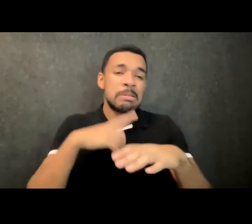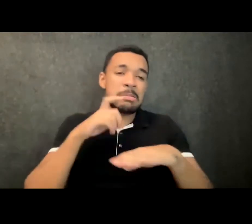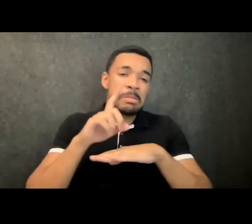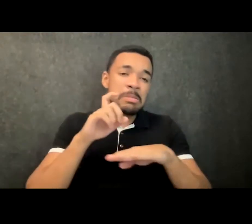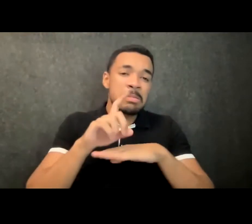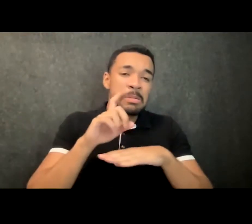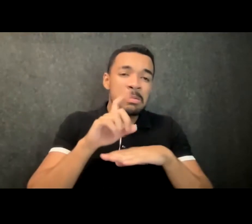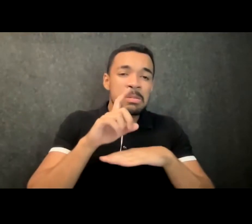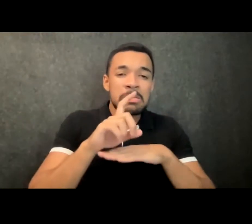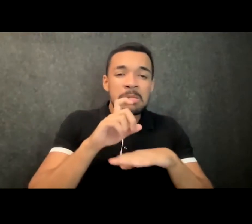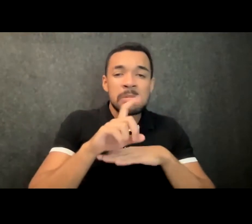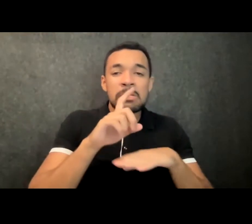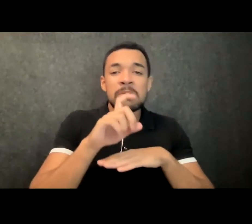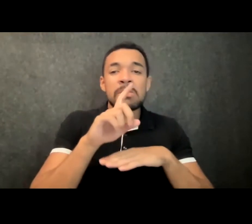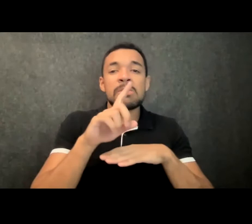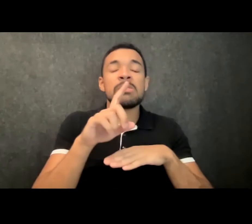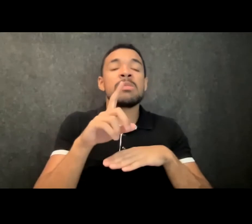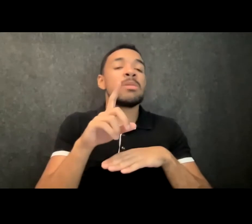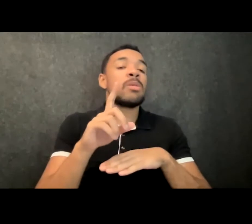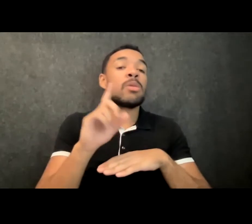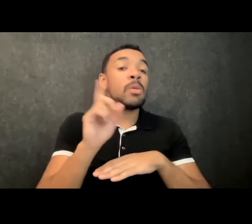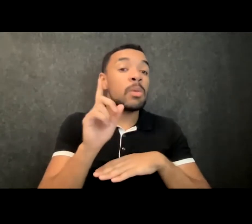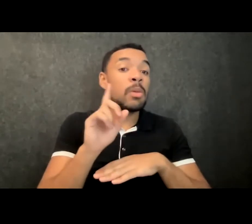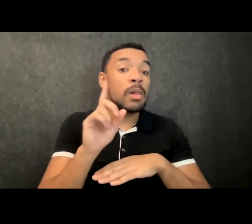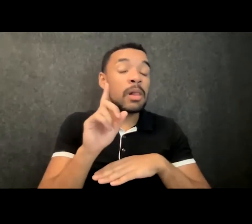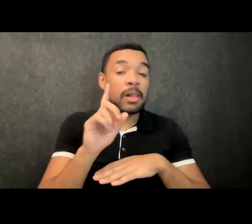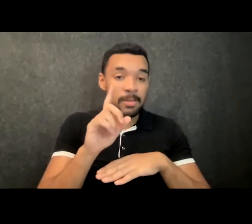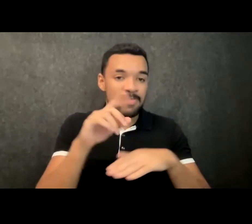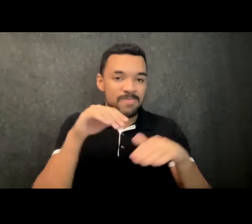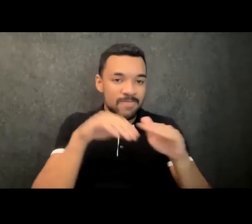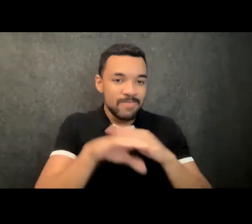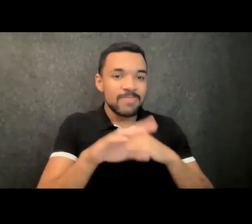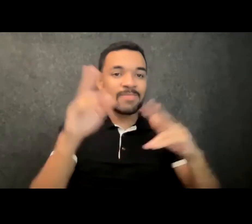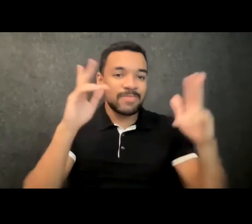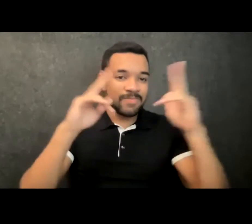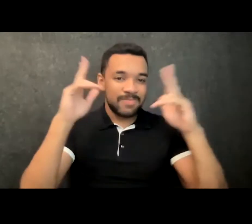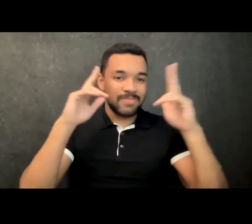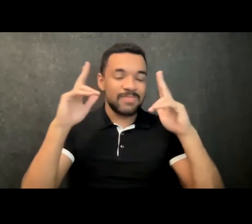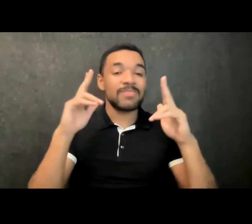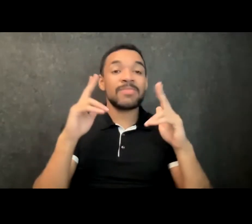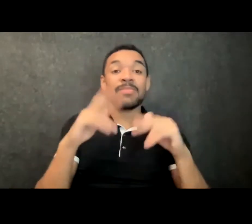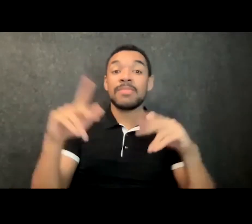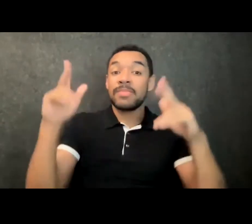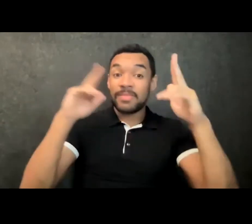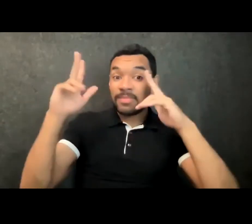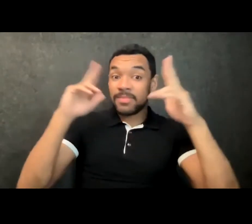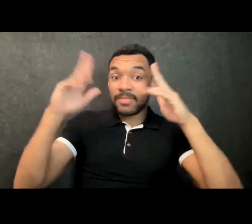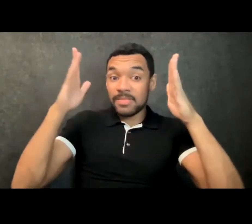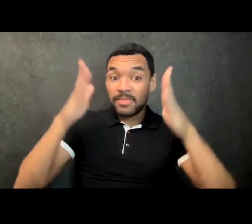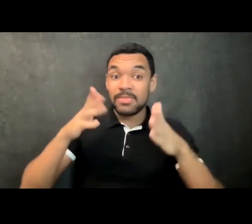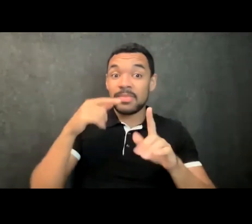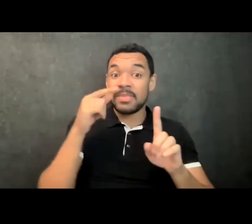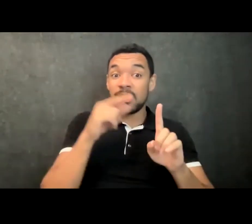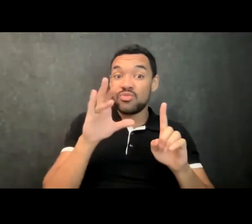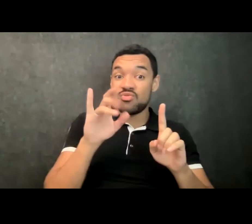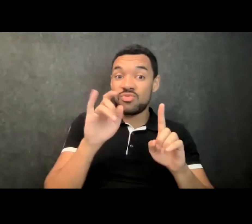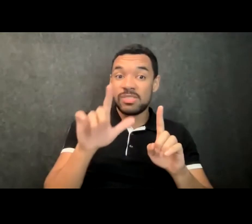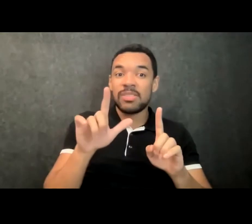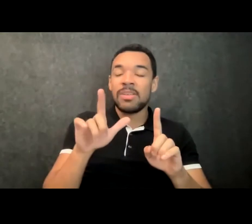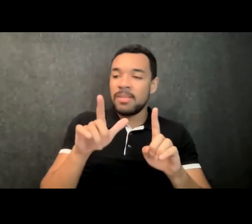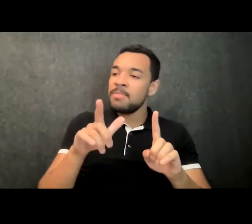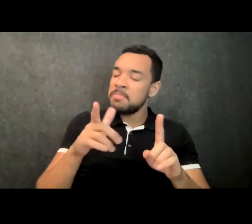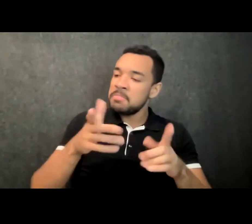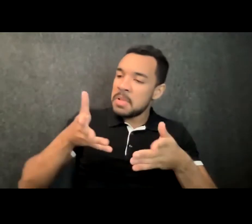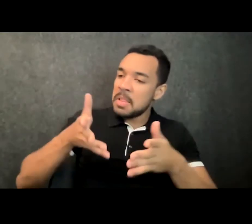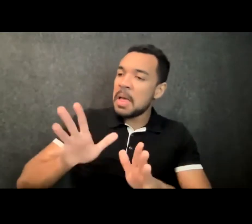car to Mustang Salon. Crystal had agreed to fit me in at the last minute. It was in poor taste,